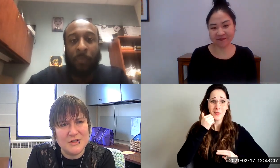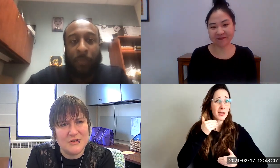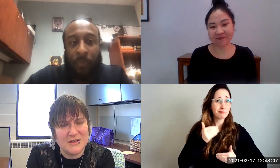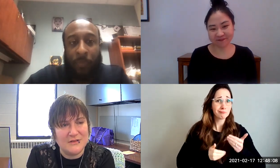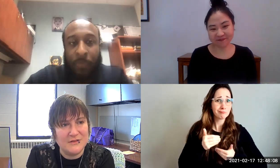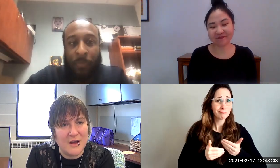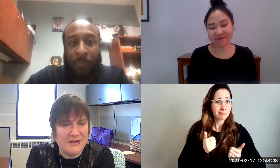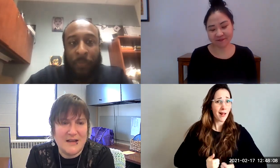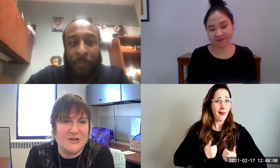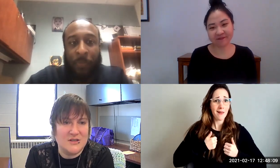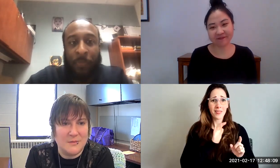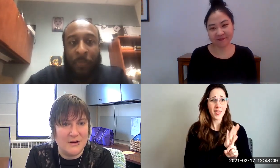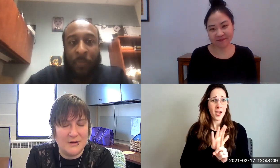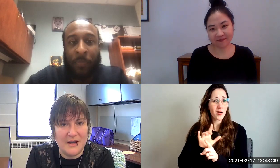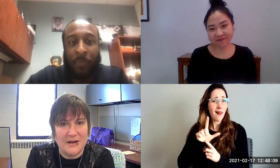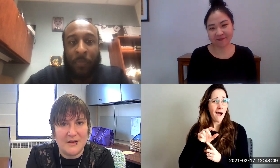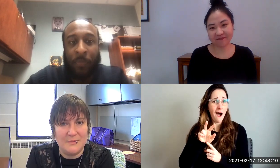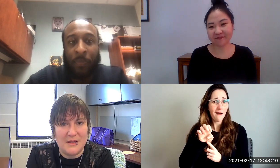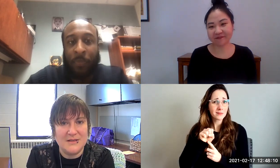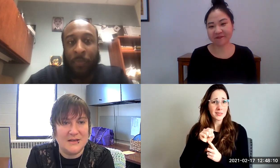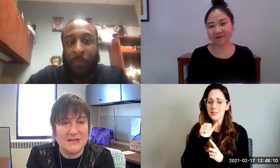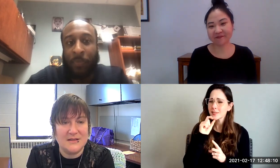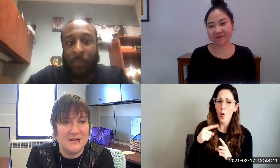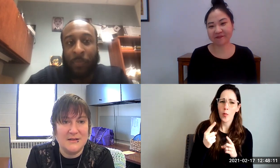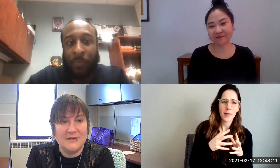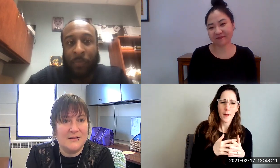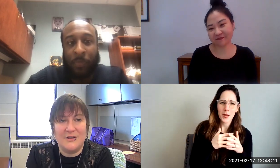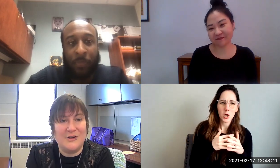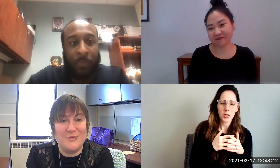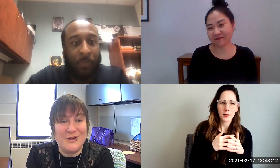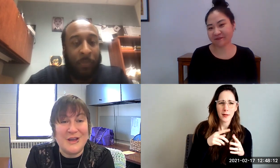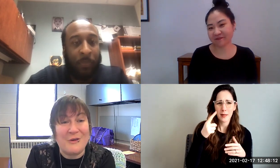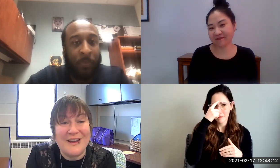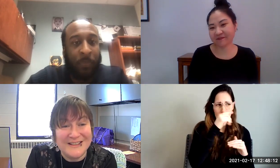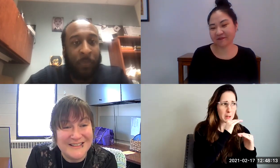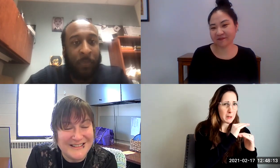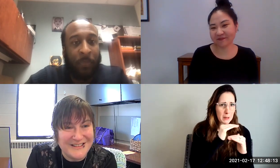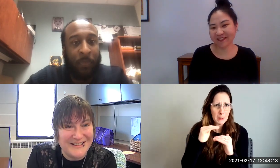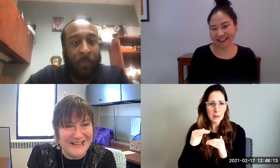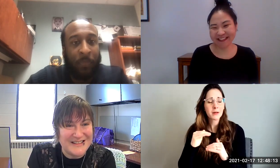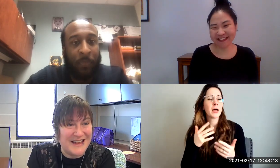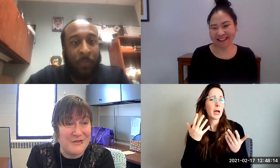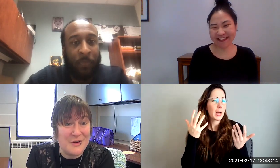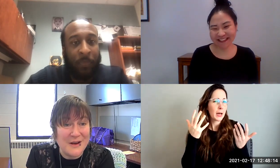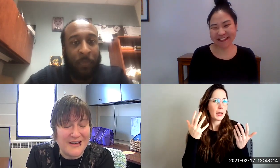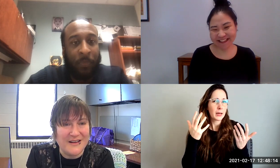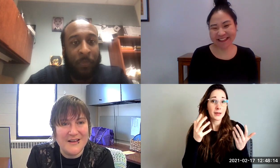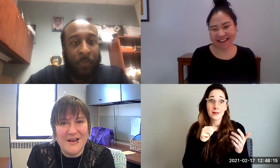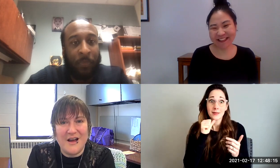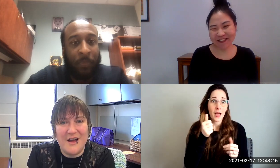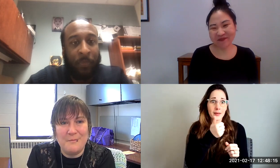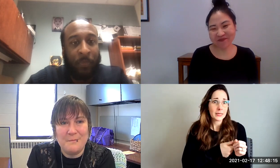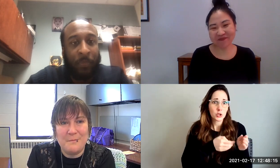so restrictive. It's not just America by any means, and it's, when you get granular, it's not every